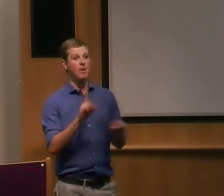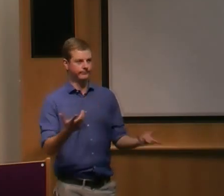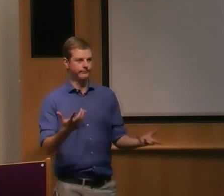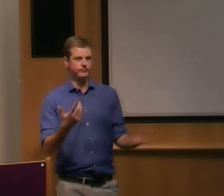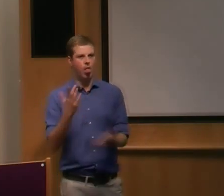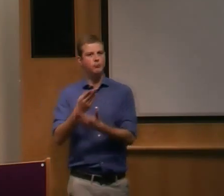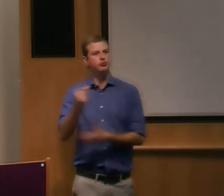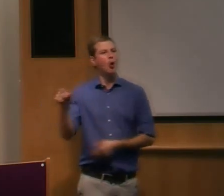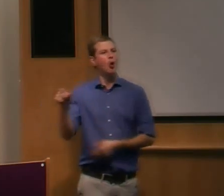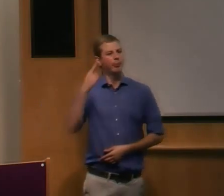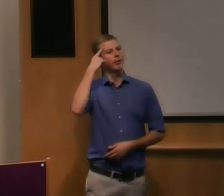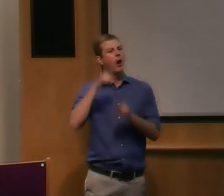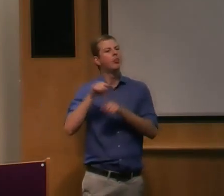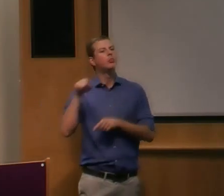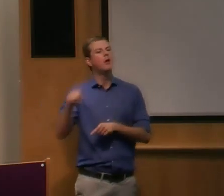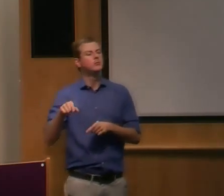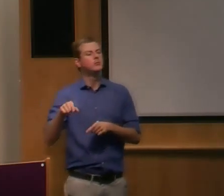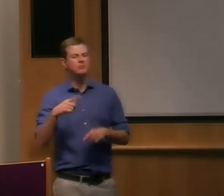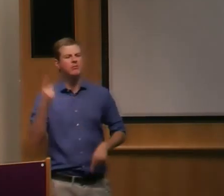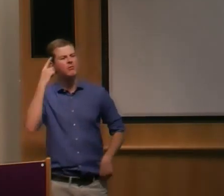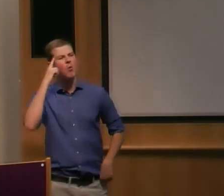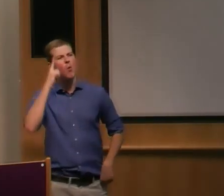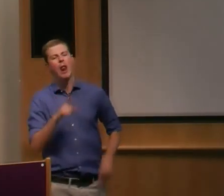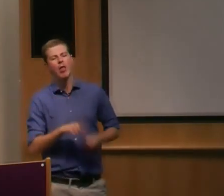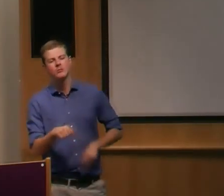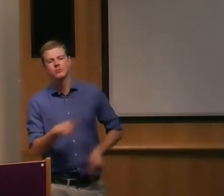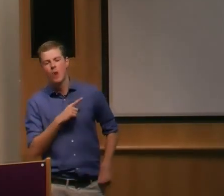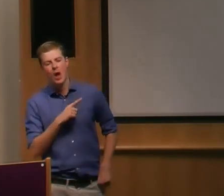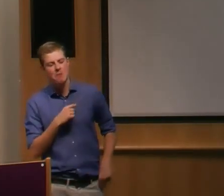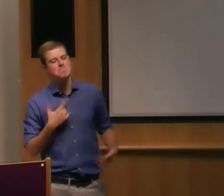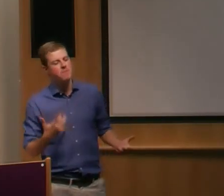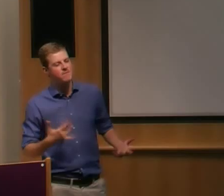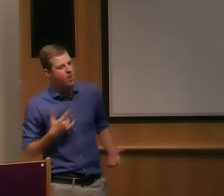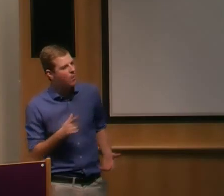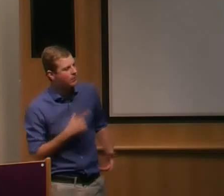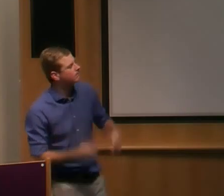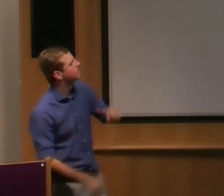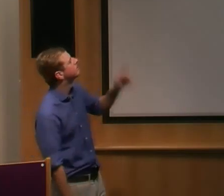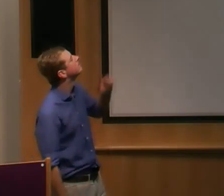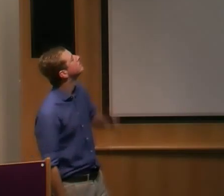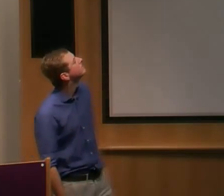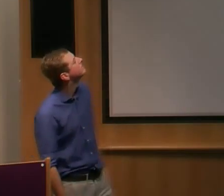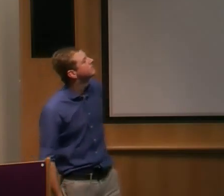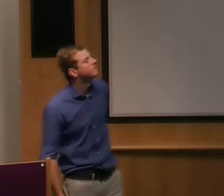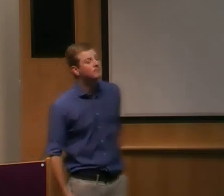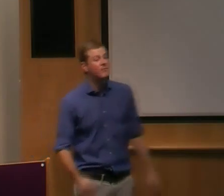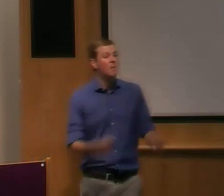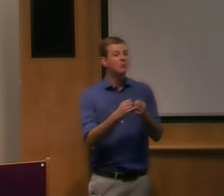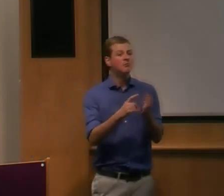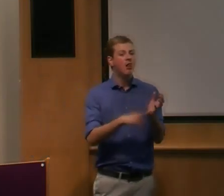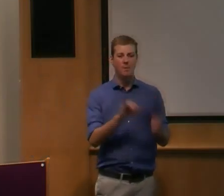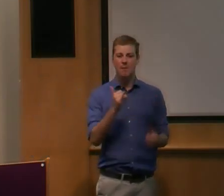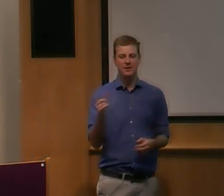awful premise, because the national language of a country is part of the heritage and culture. And I think the reason they think that is